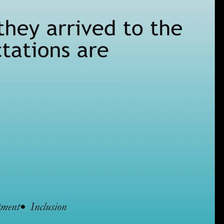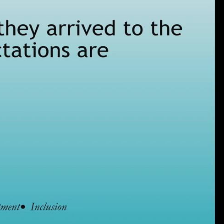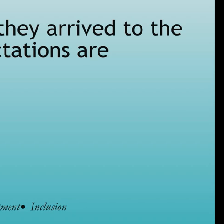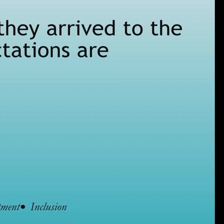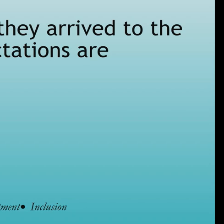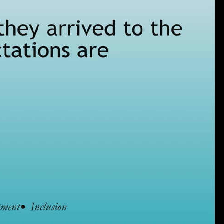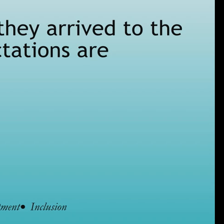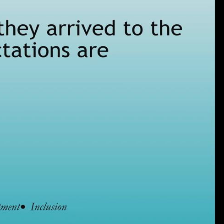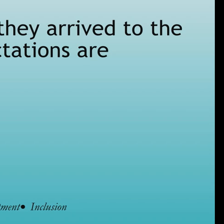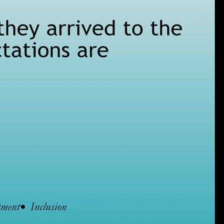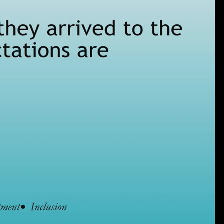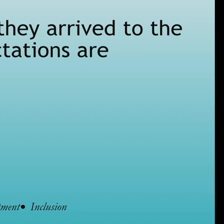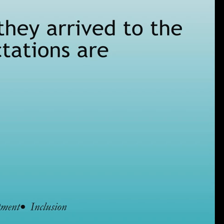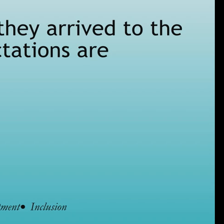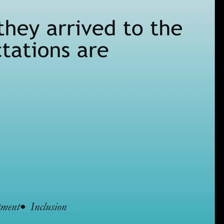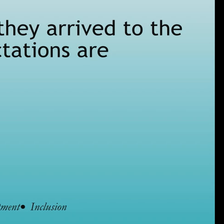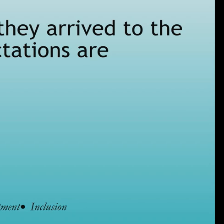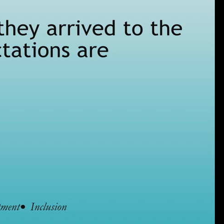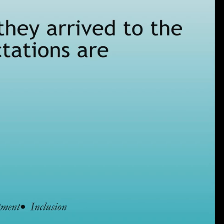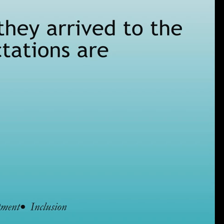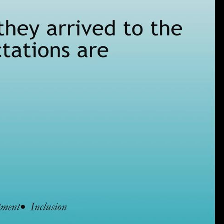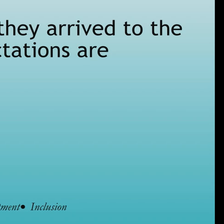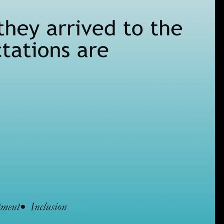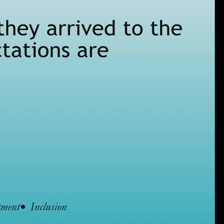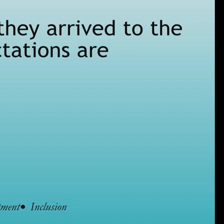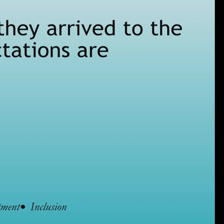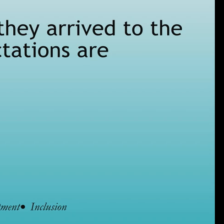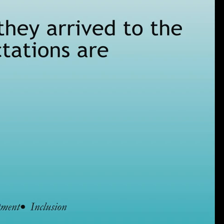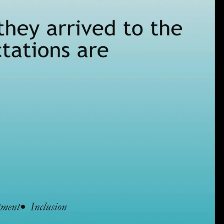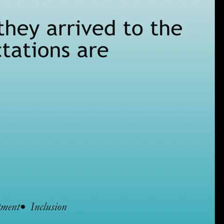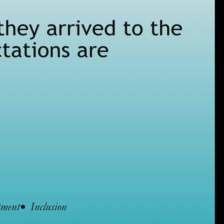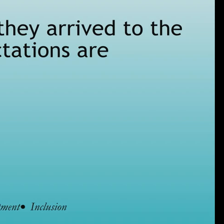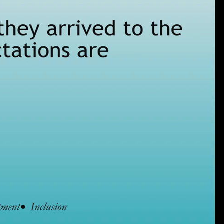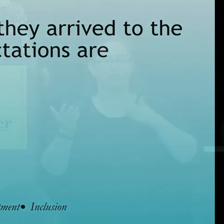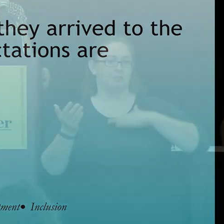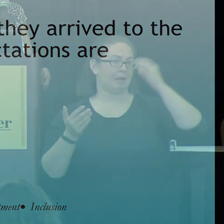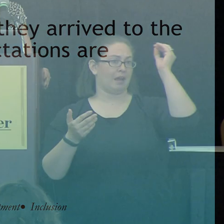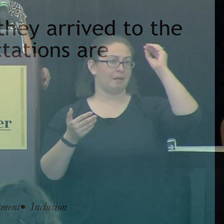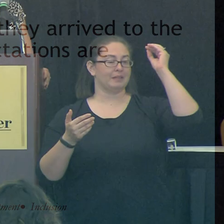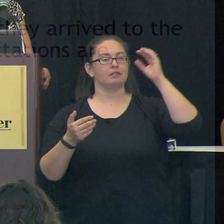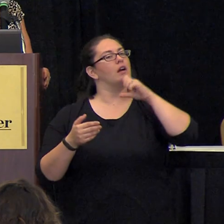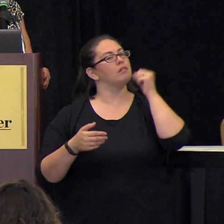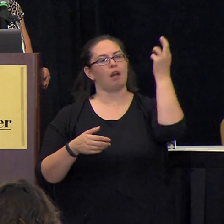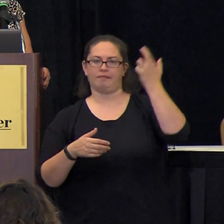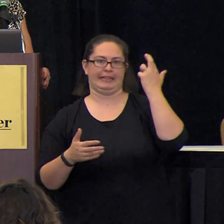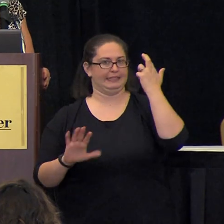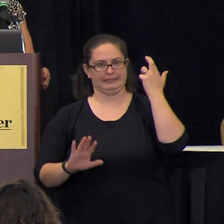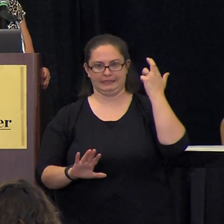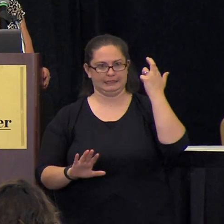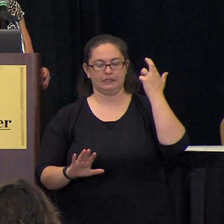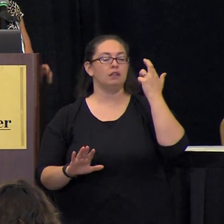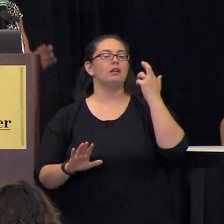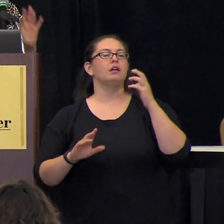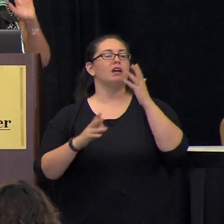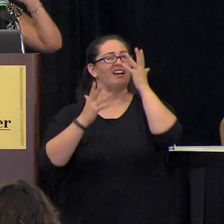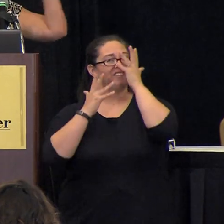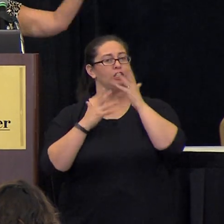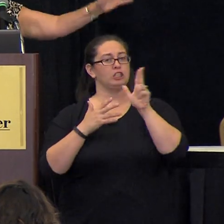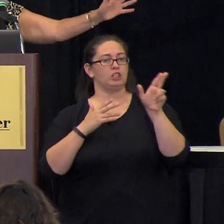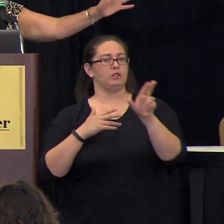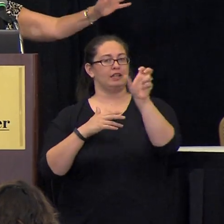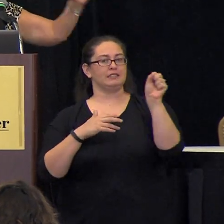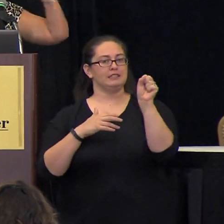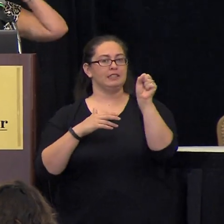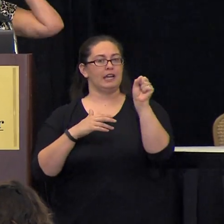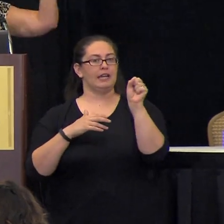is um in in in my words very unrealistic unfortunately the united states mass